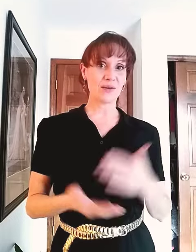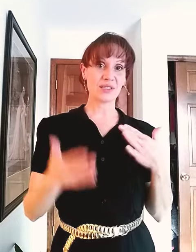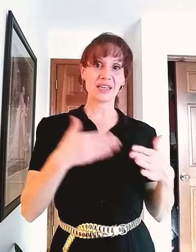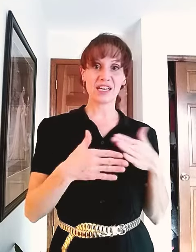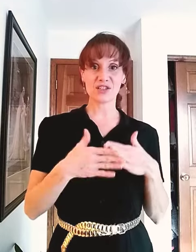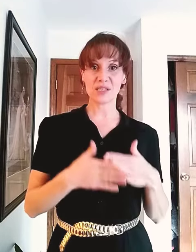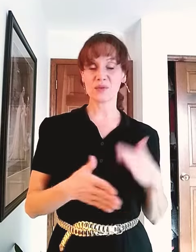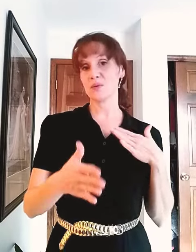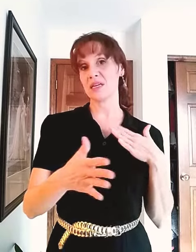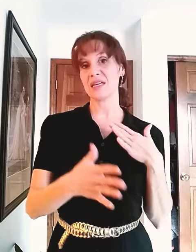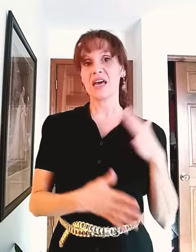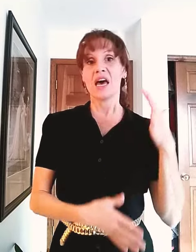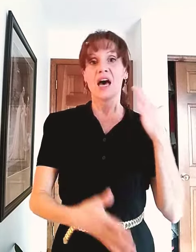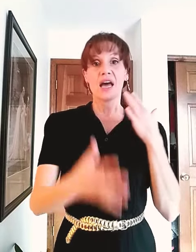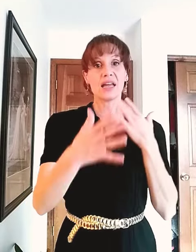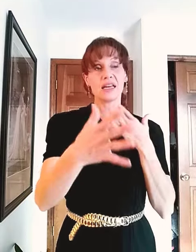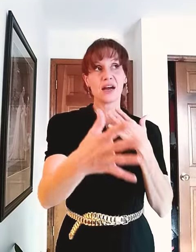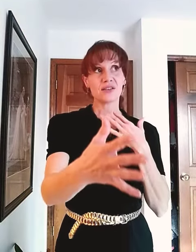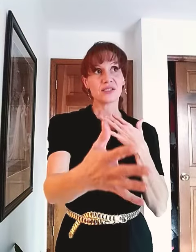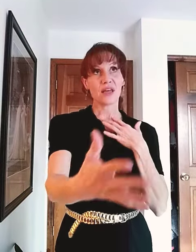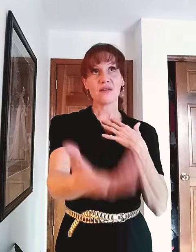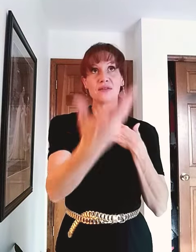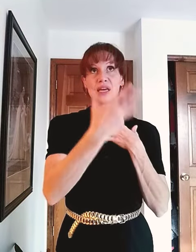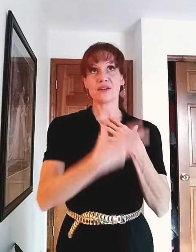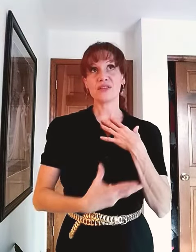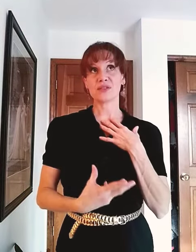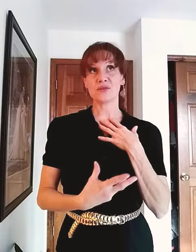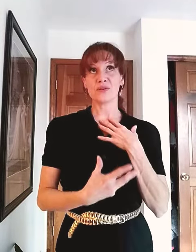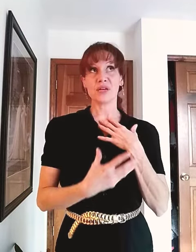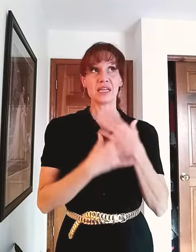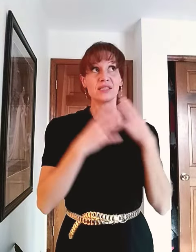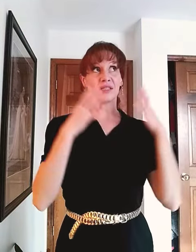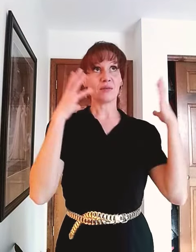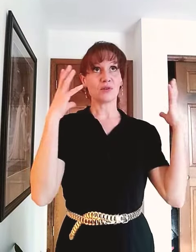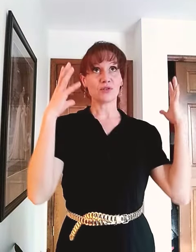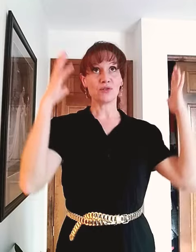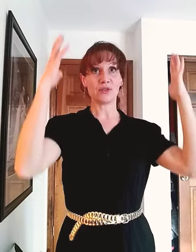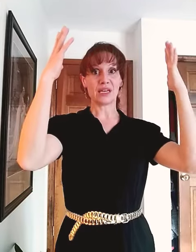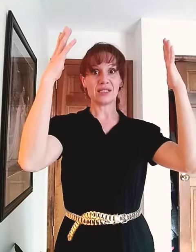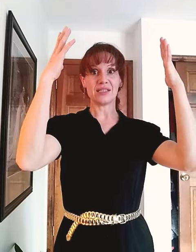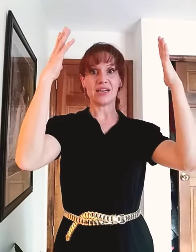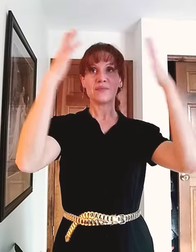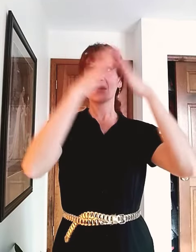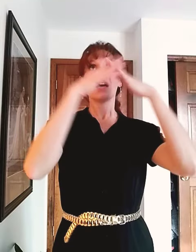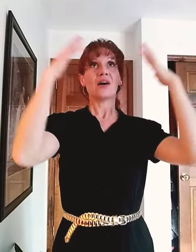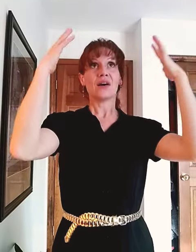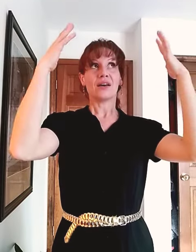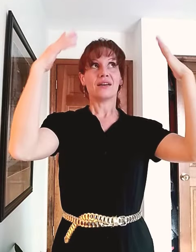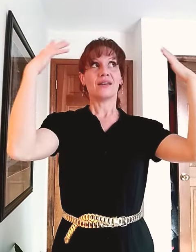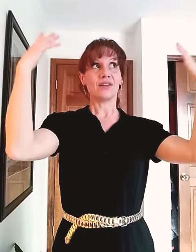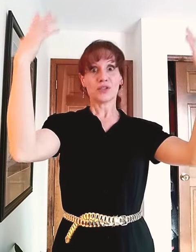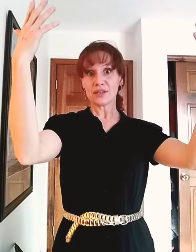connections between ourselves and our physical and emotional and alternative